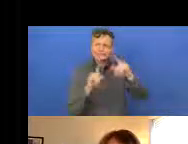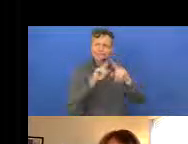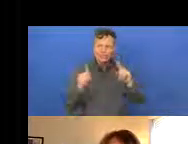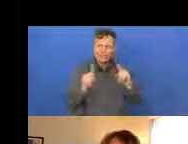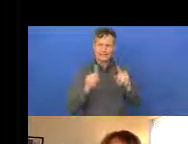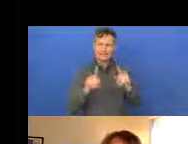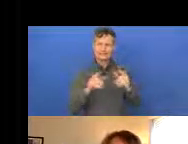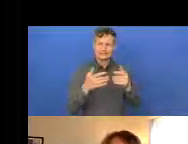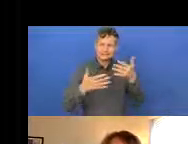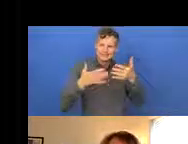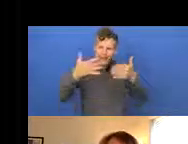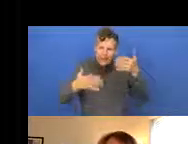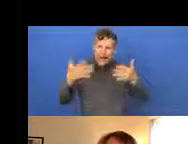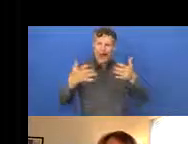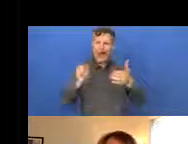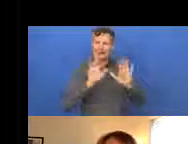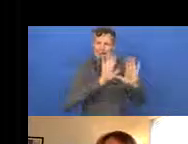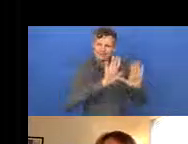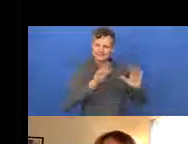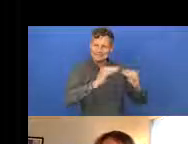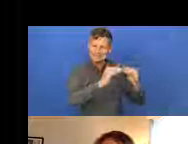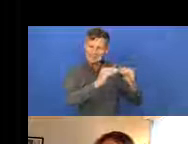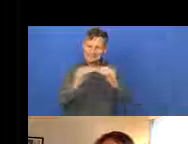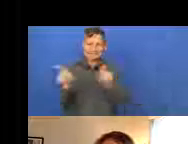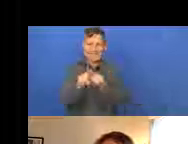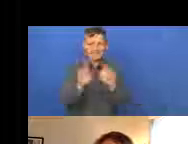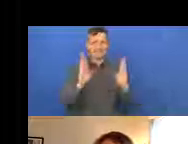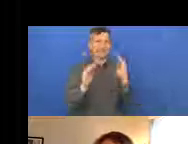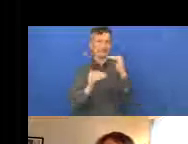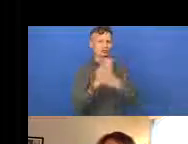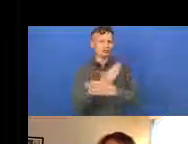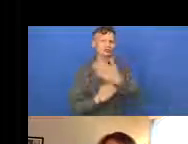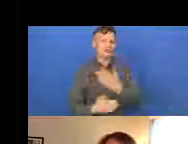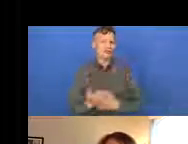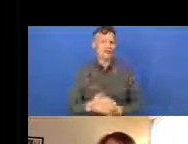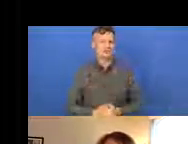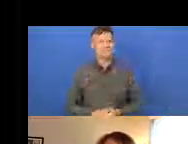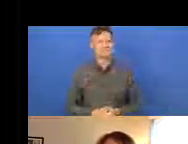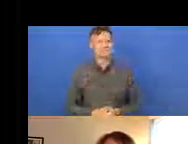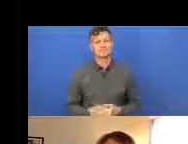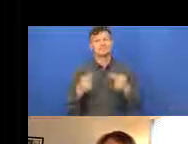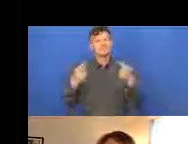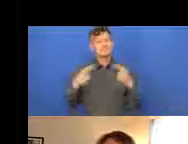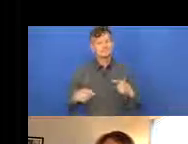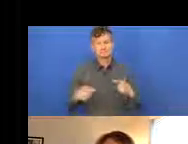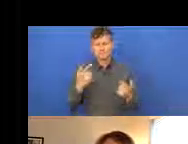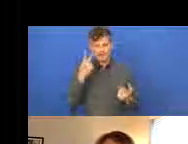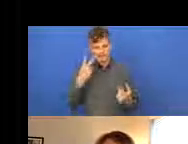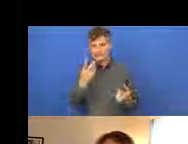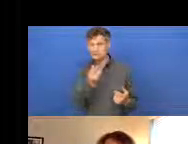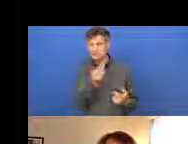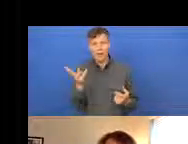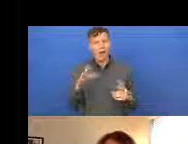also little research into identifying and evaluating interventions to prevent school violence and bullying in diverse learning